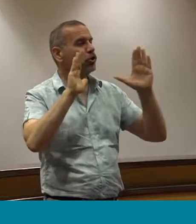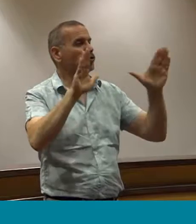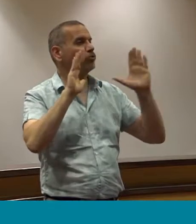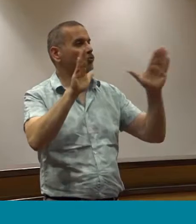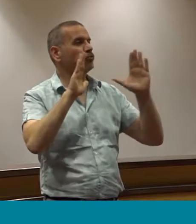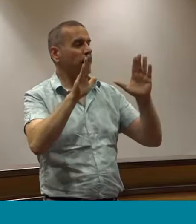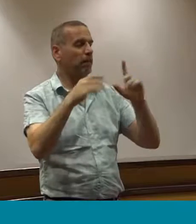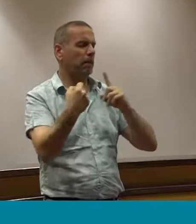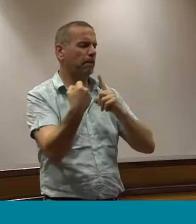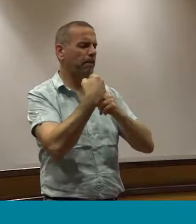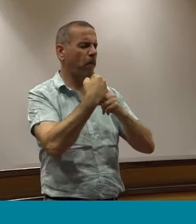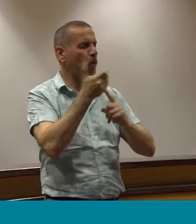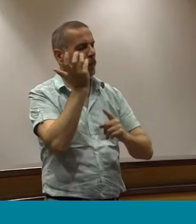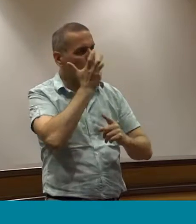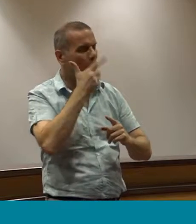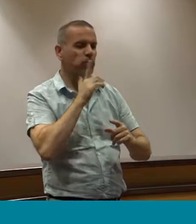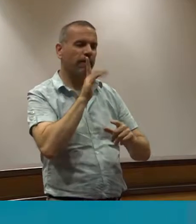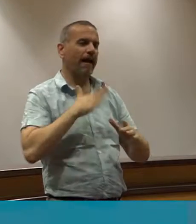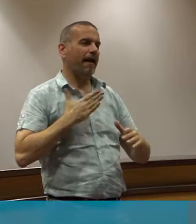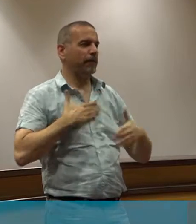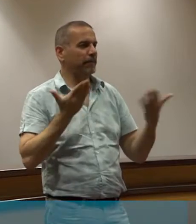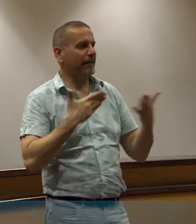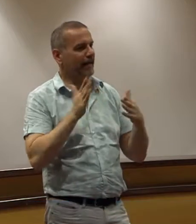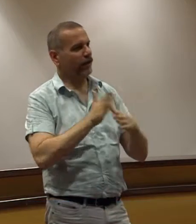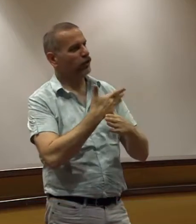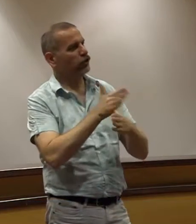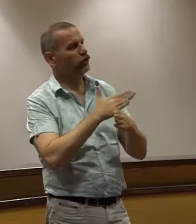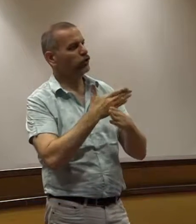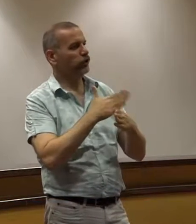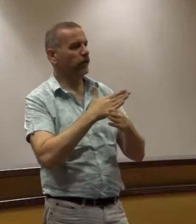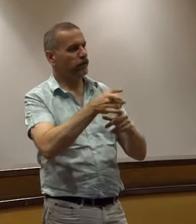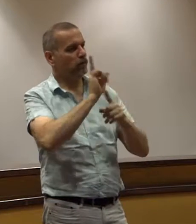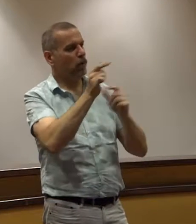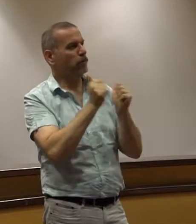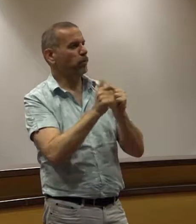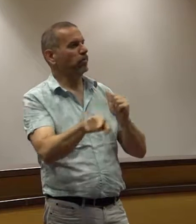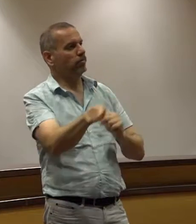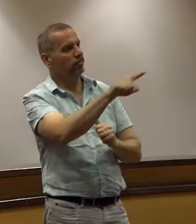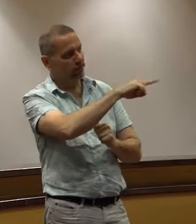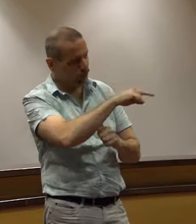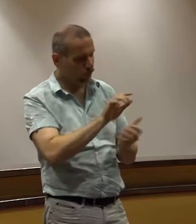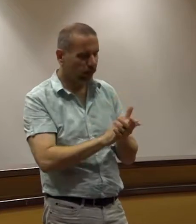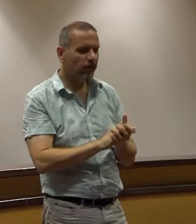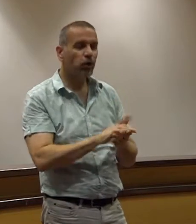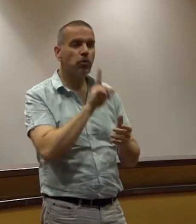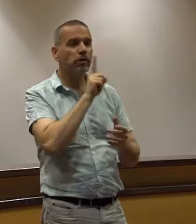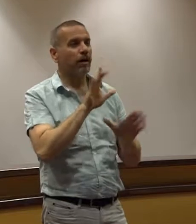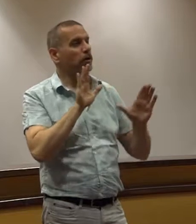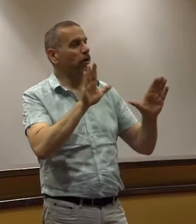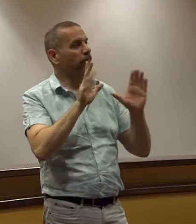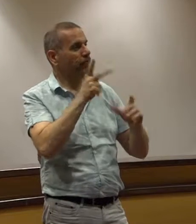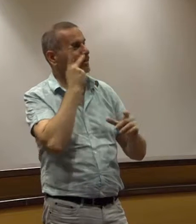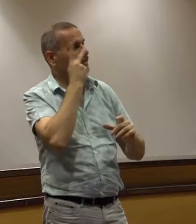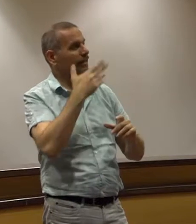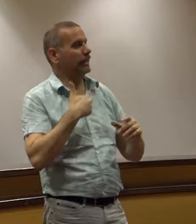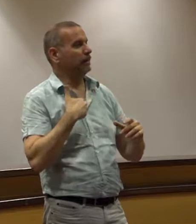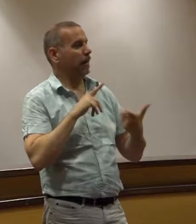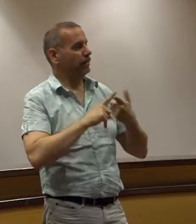milestone. I'm very happy to be here and to share this moment with you. And it's great to see my colleagues